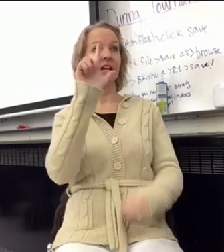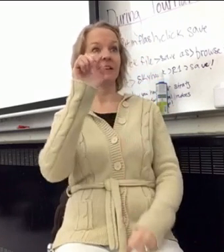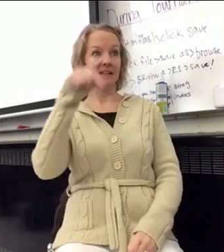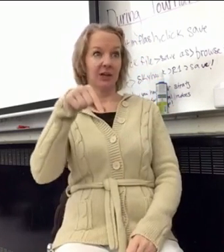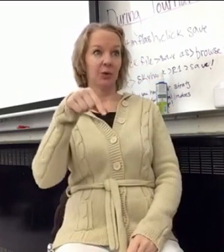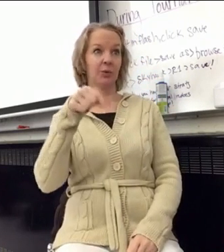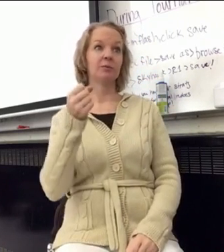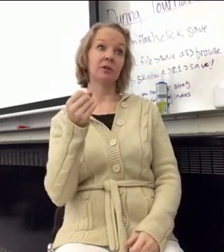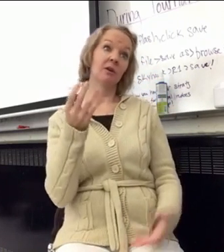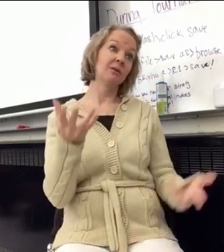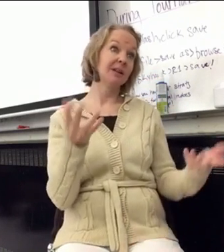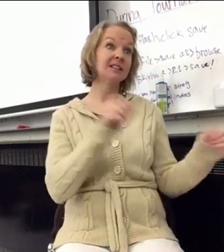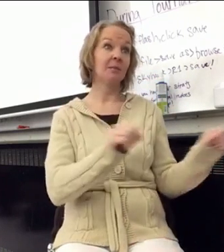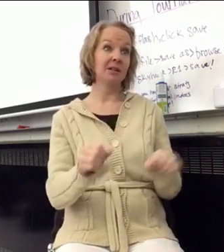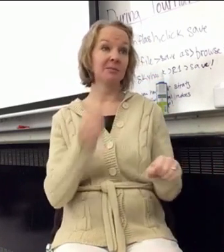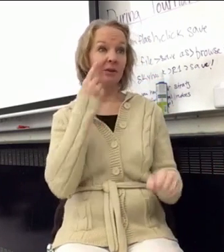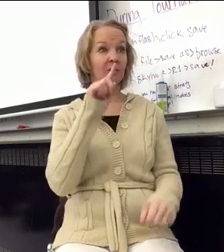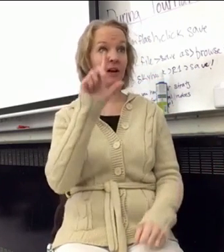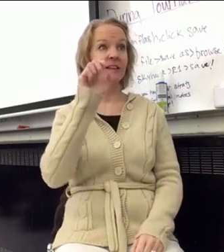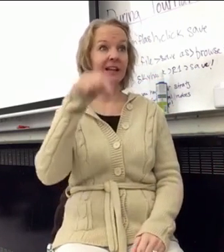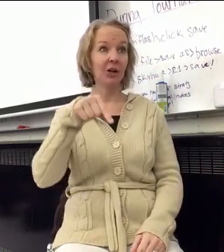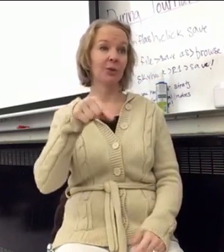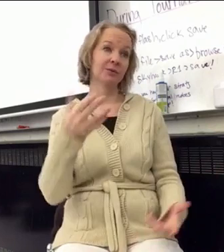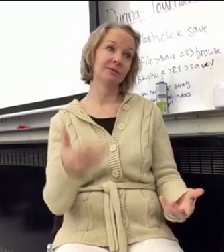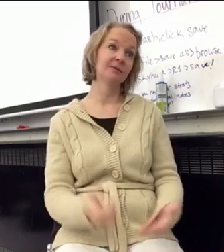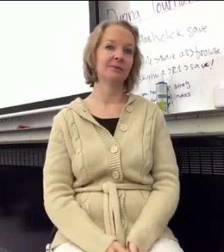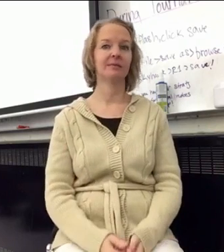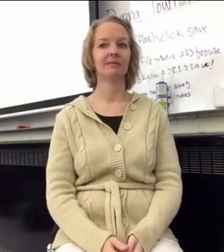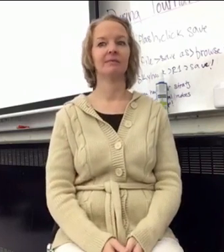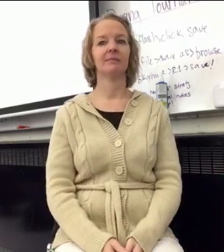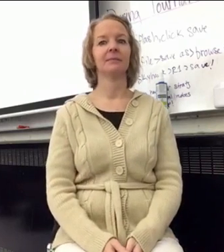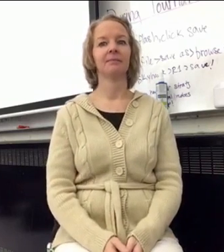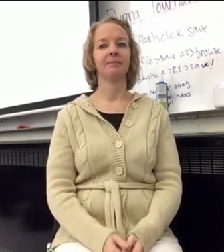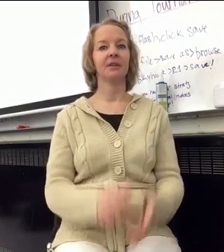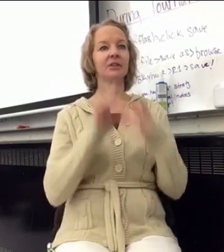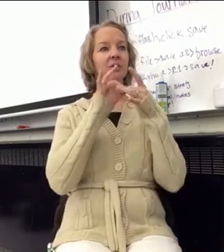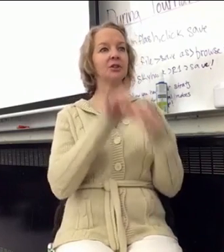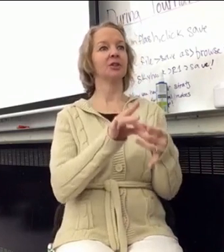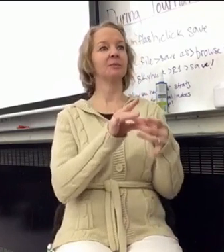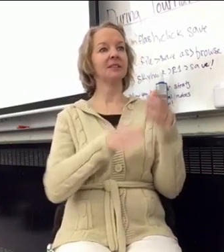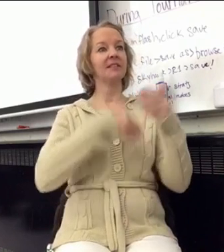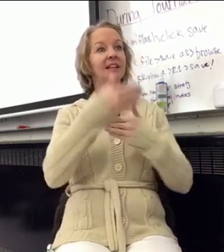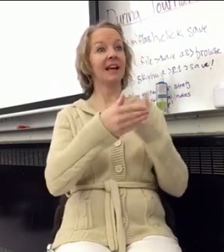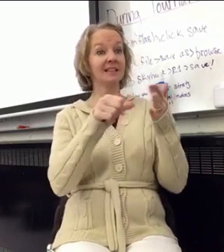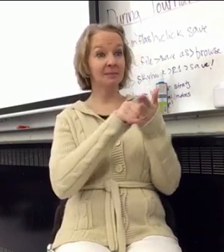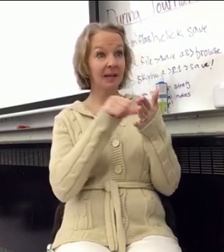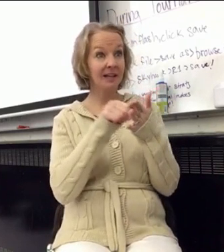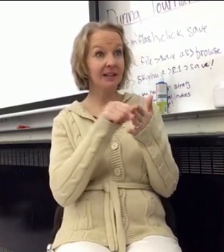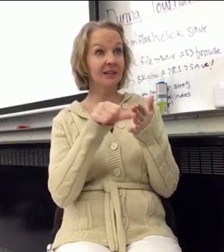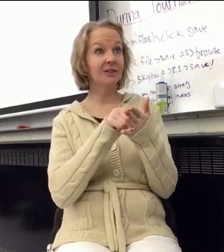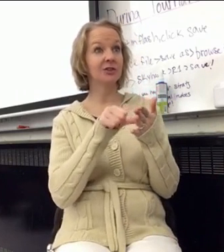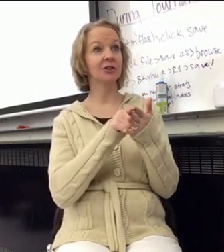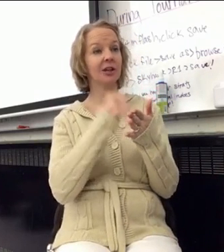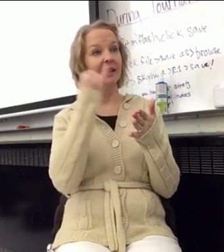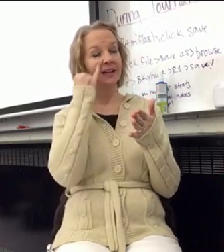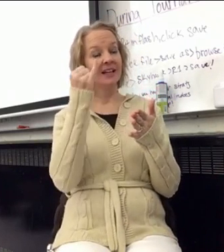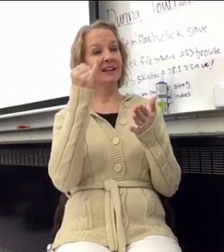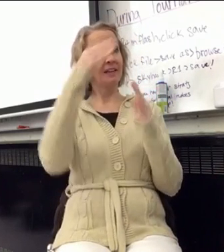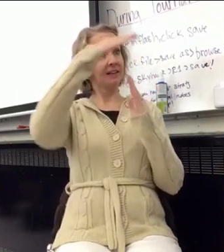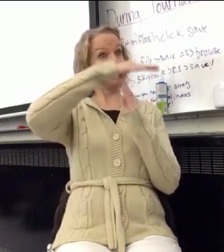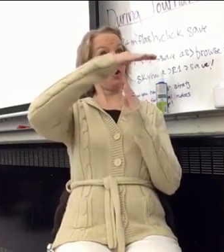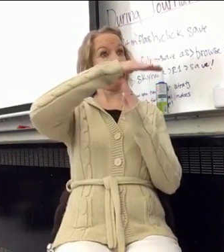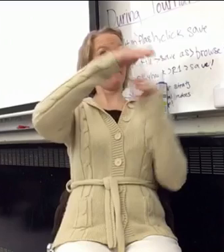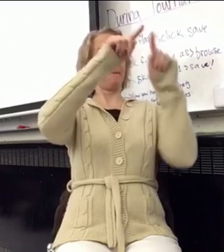Possible hint from one of the possibilities for the LEQ. All right, so in terms of the next page, if you will put at the top